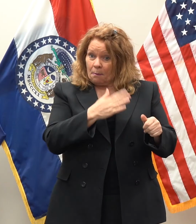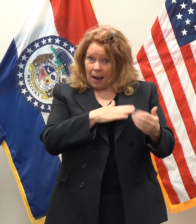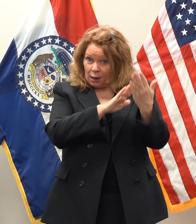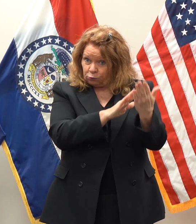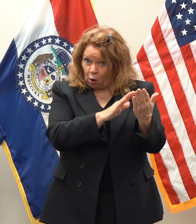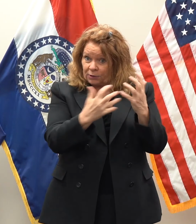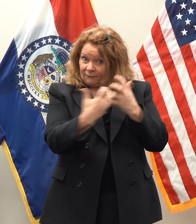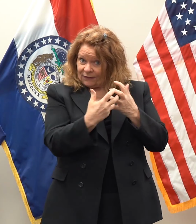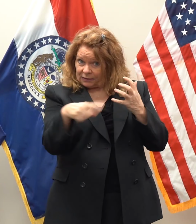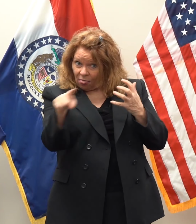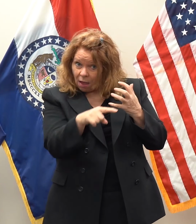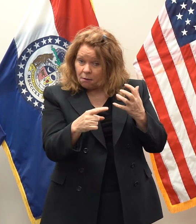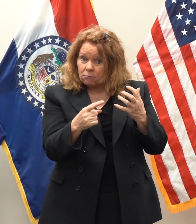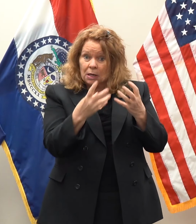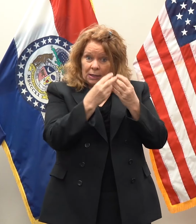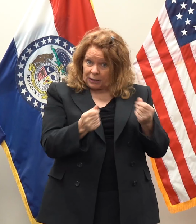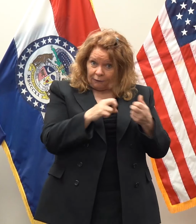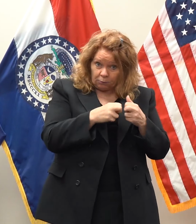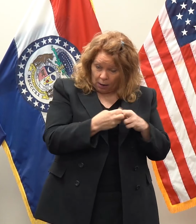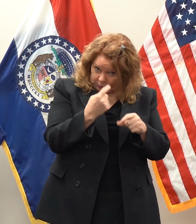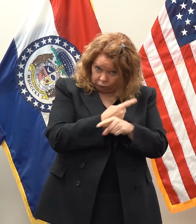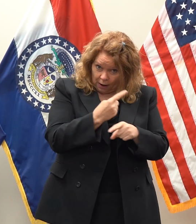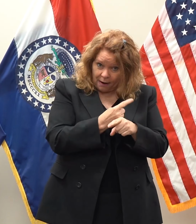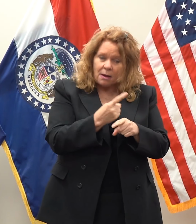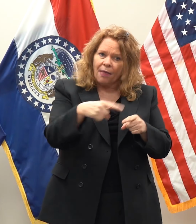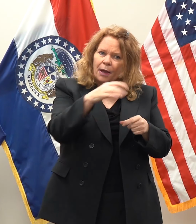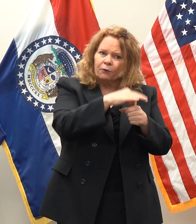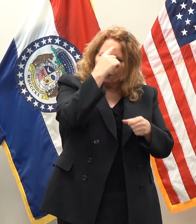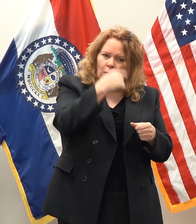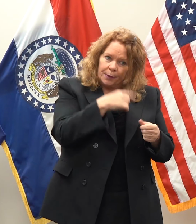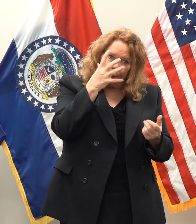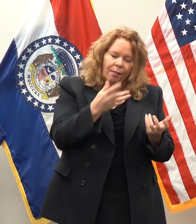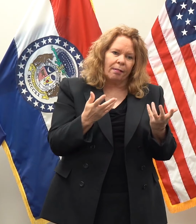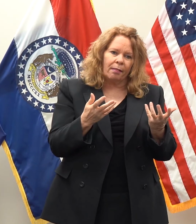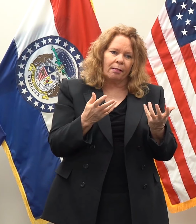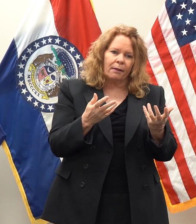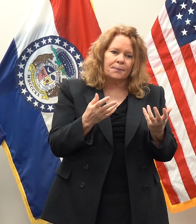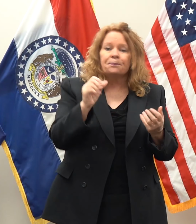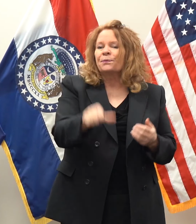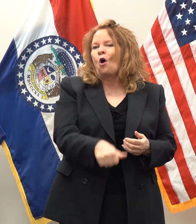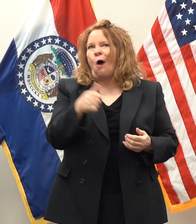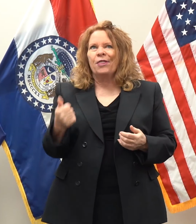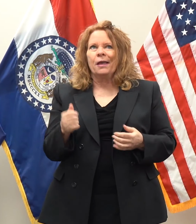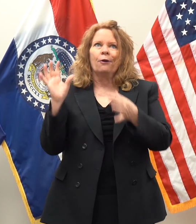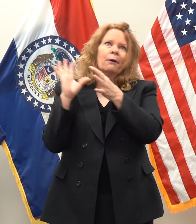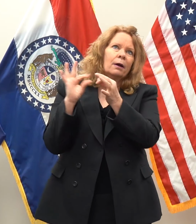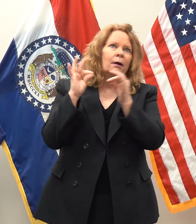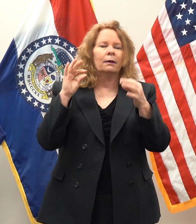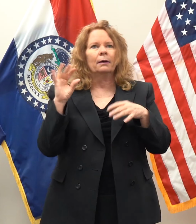to solving complex problems is the right one. All the other arguments are